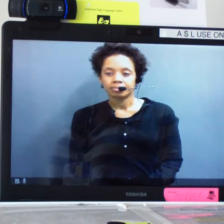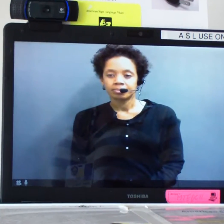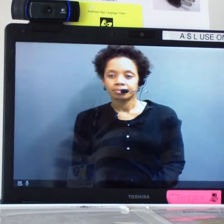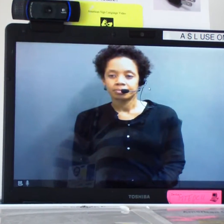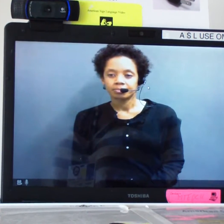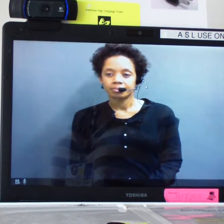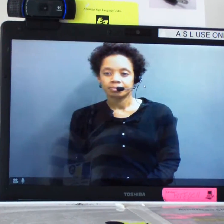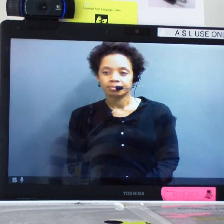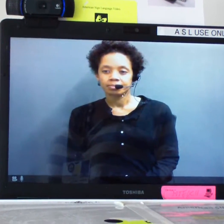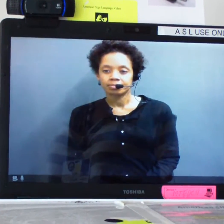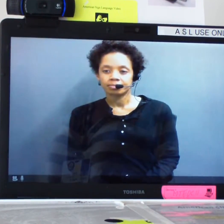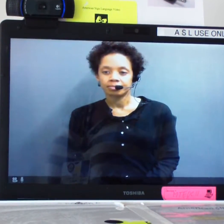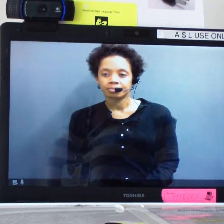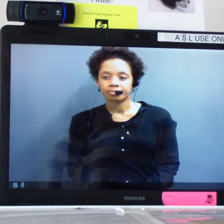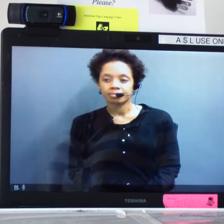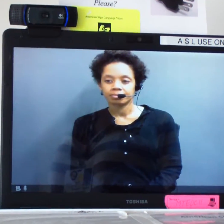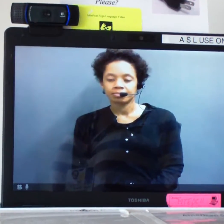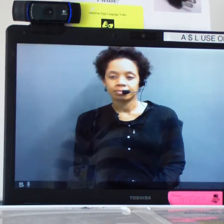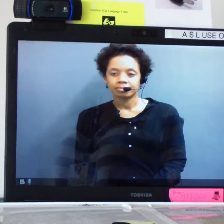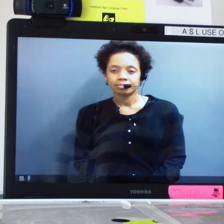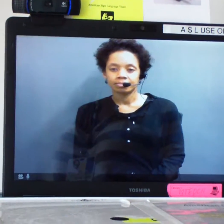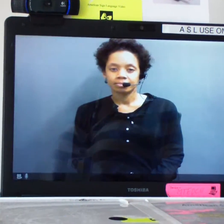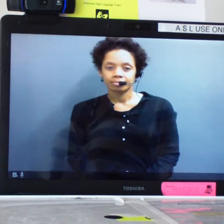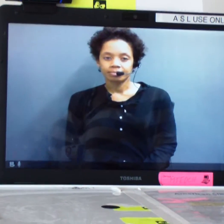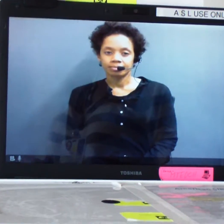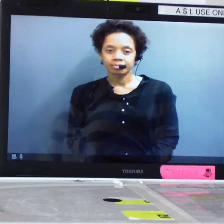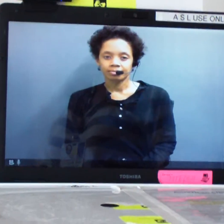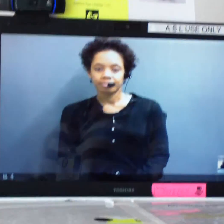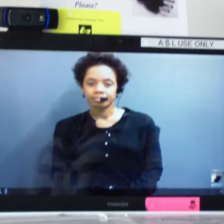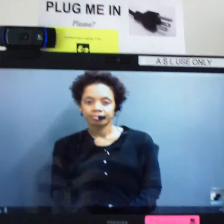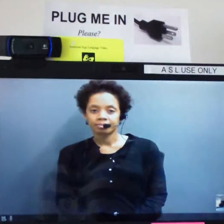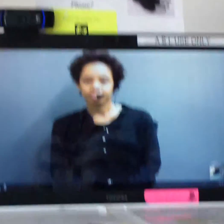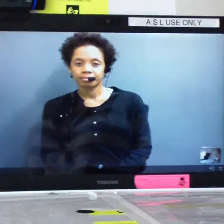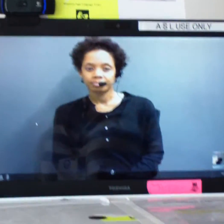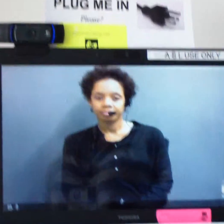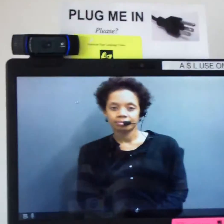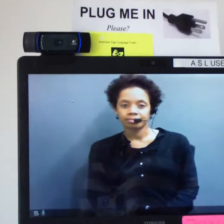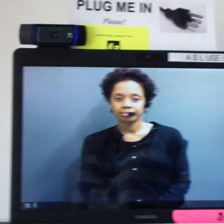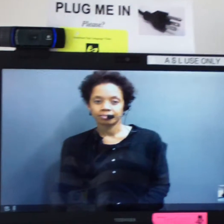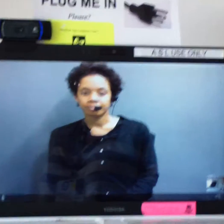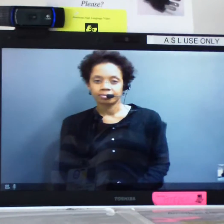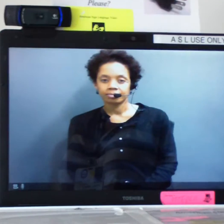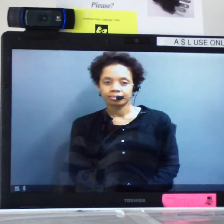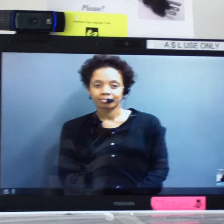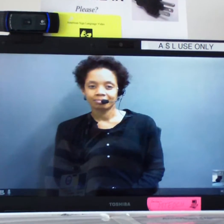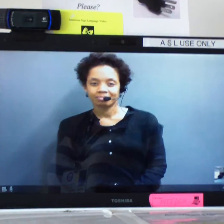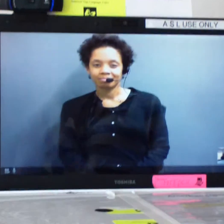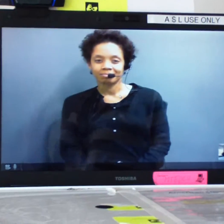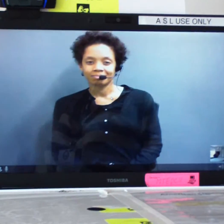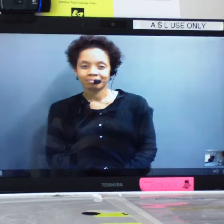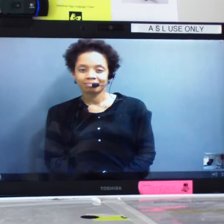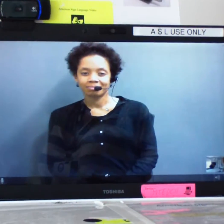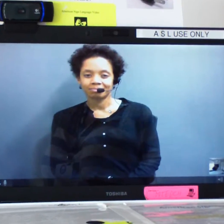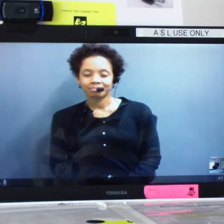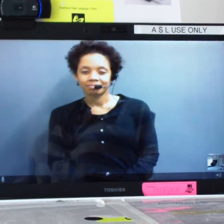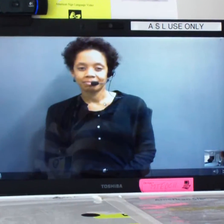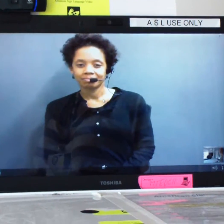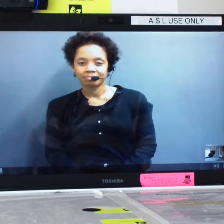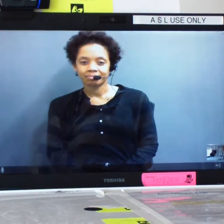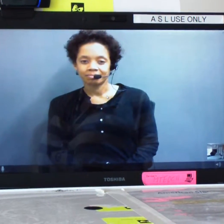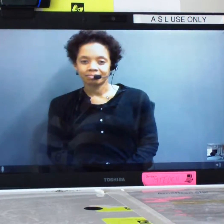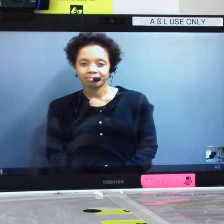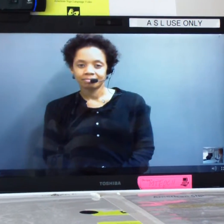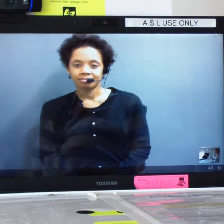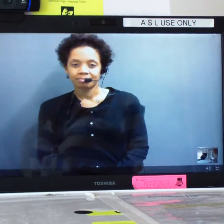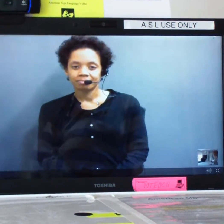screen. She's full screen. She will be interpreting everything you say and keep it confidential. It's a good idea to preamble a little bit,